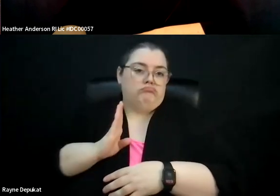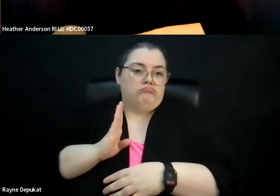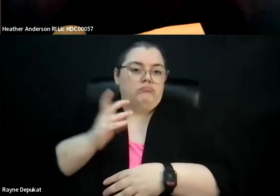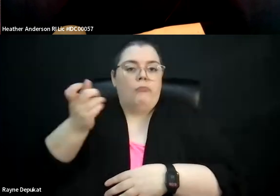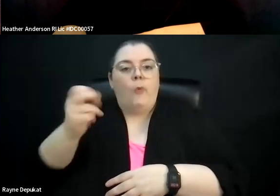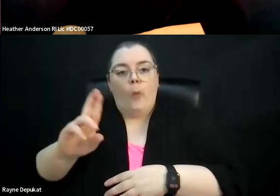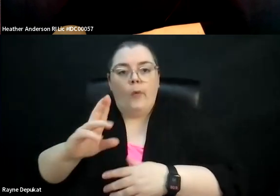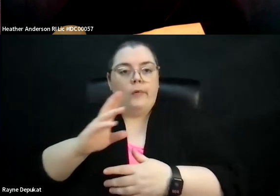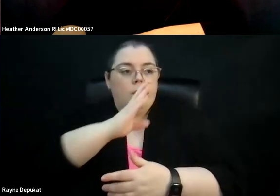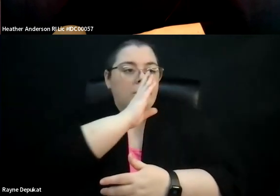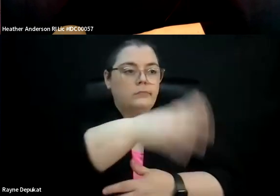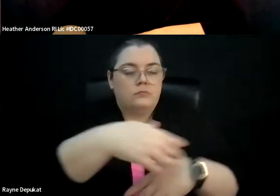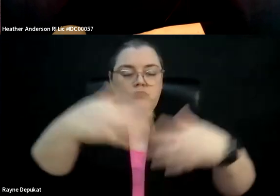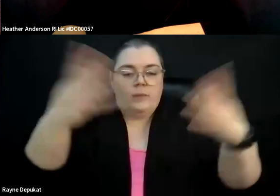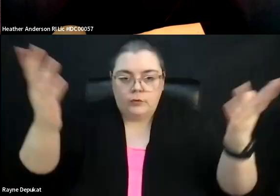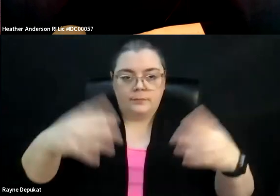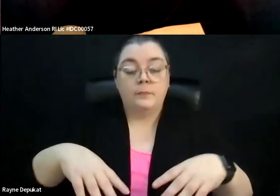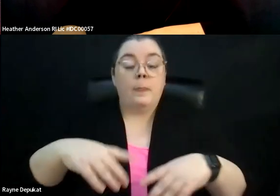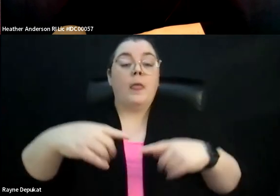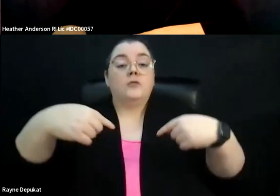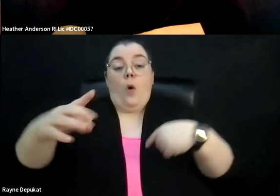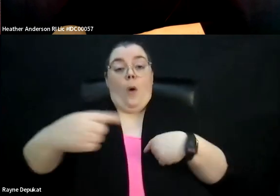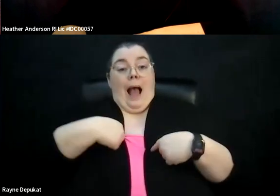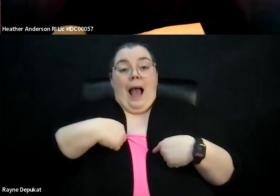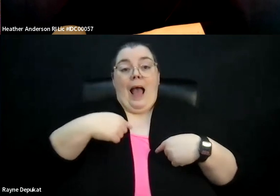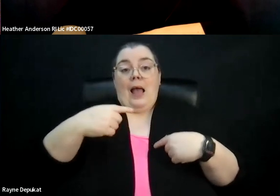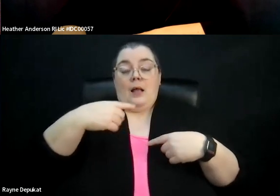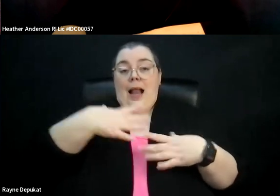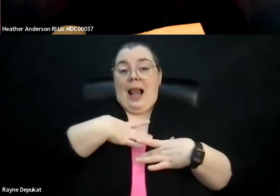in the meeting, or you can do a direct message to someone, to me, to whoever you prefer.